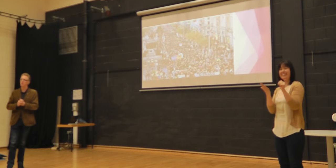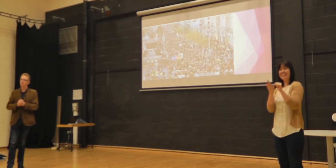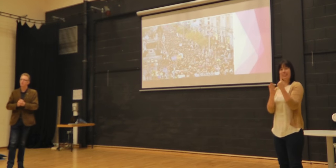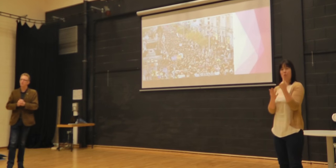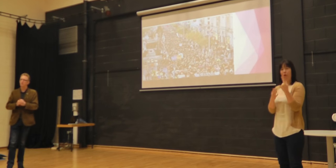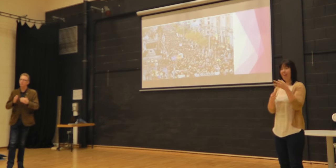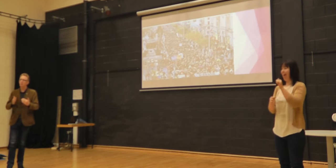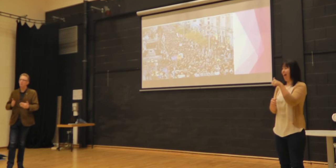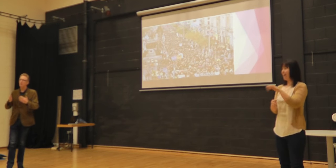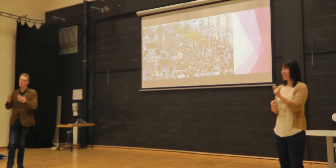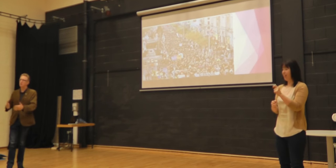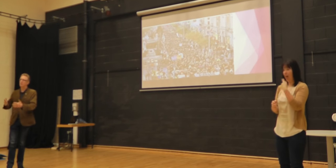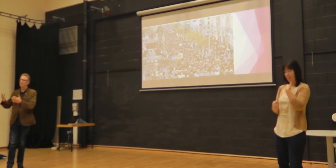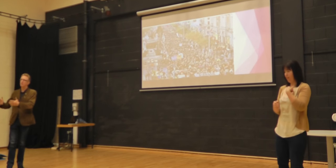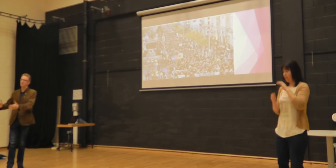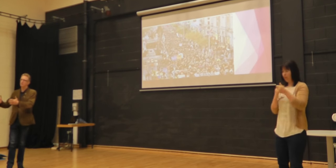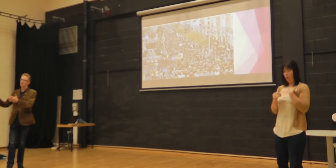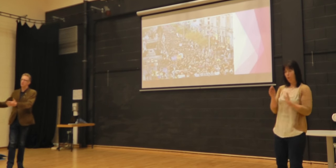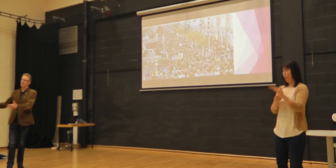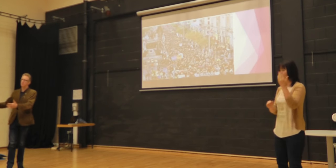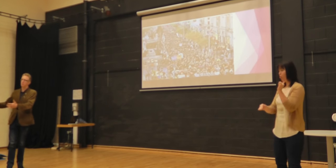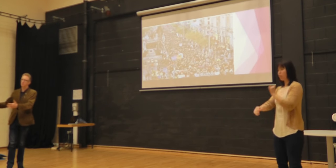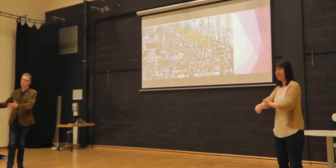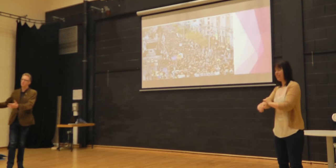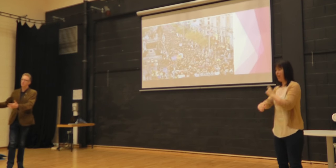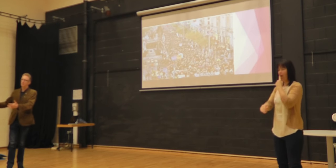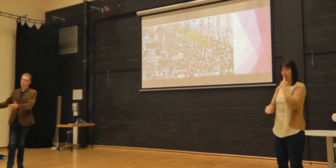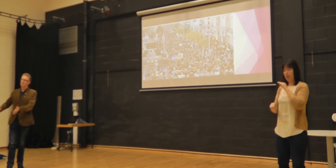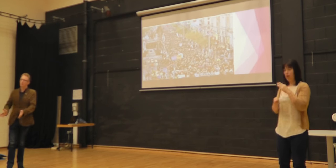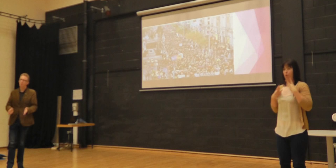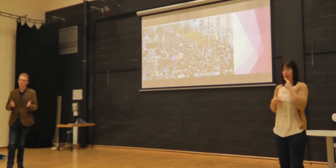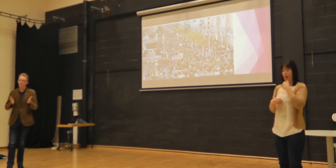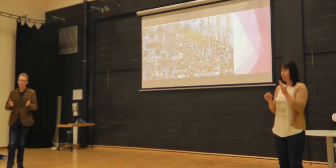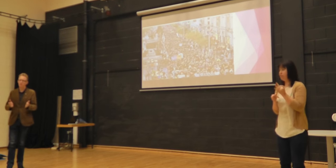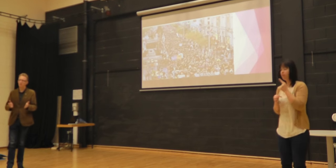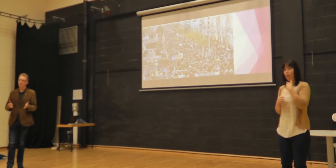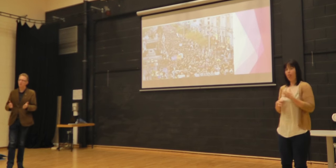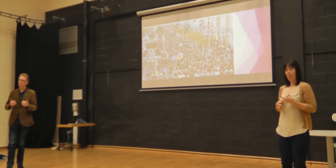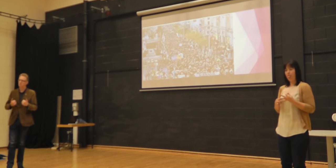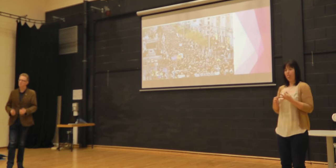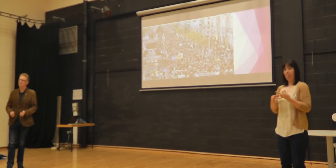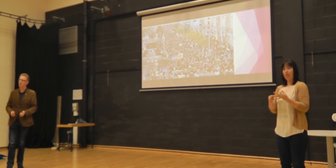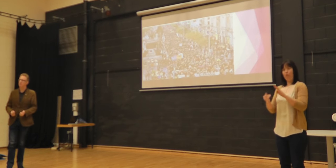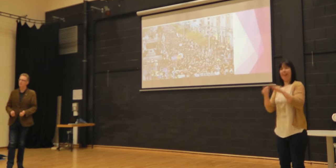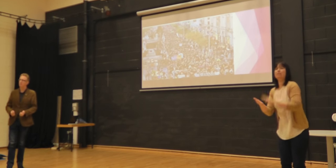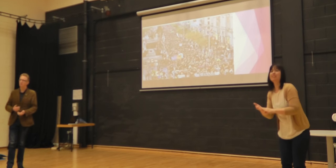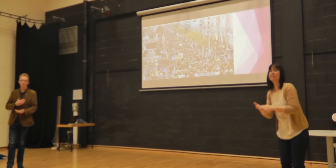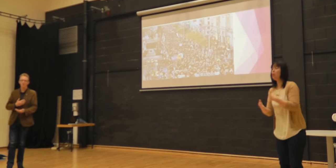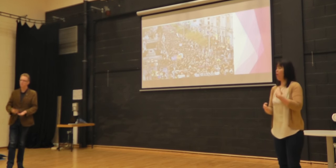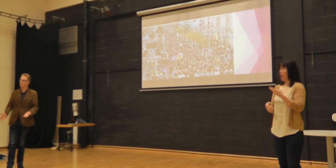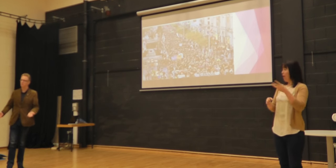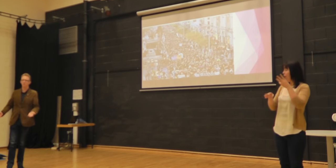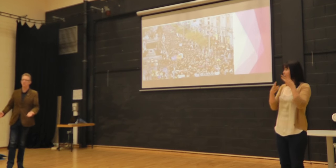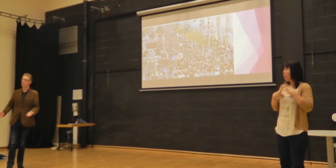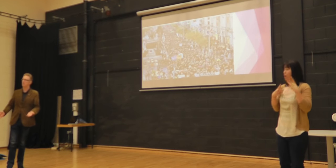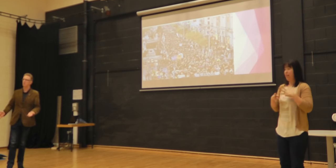great that people were literally leaving it till the last moment. A woman was very sick, she was miscarrying, fetus